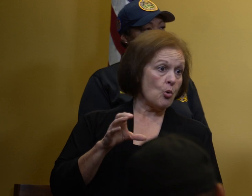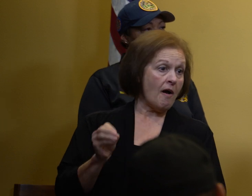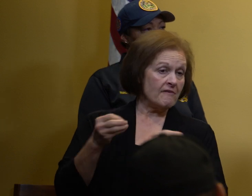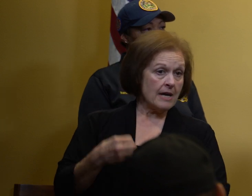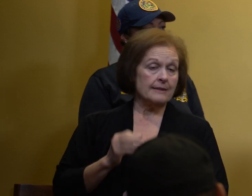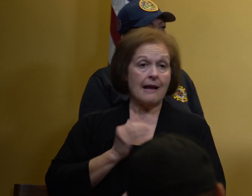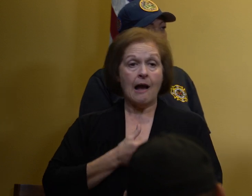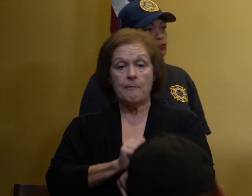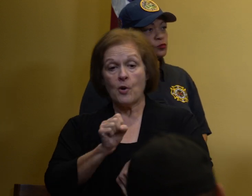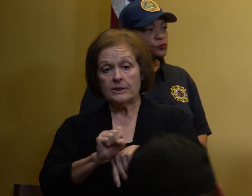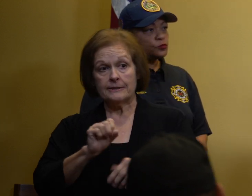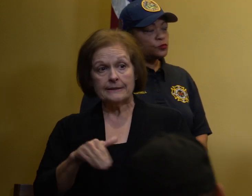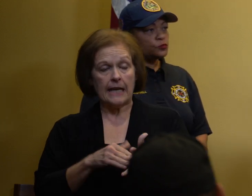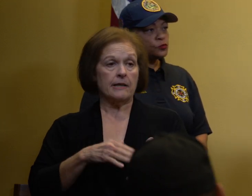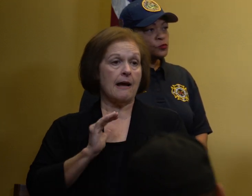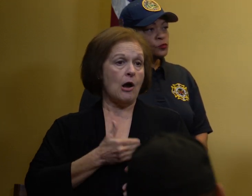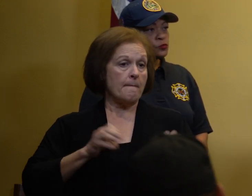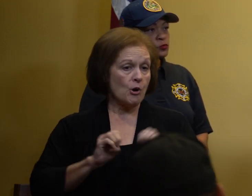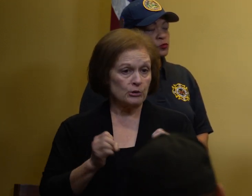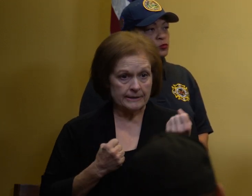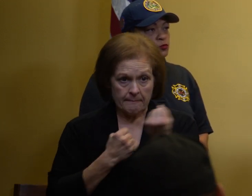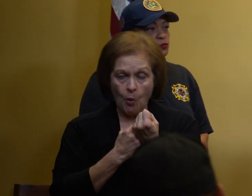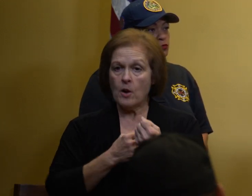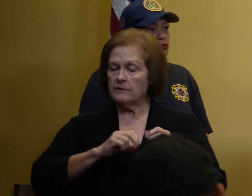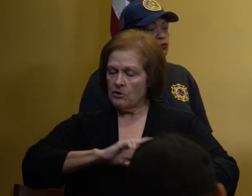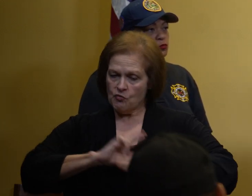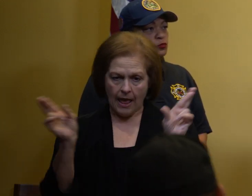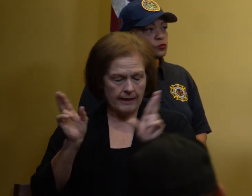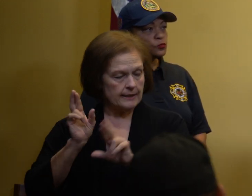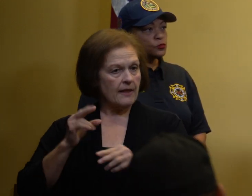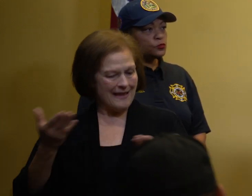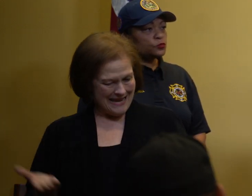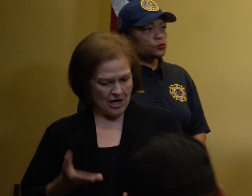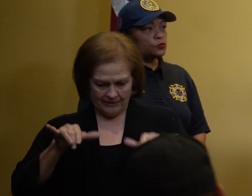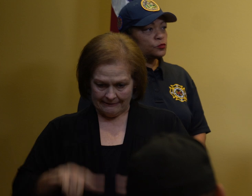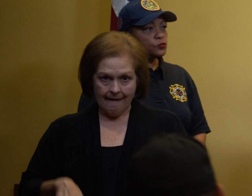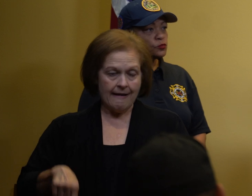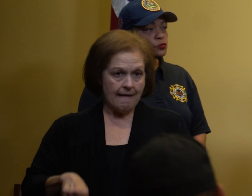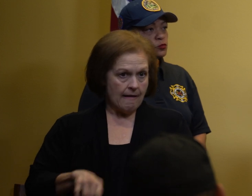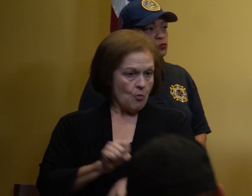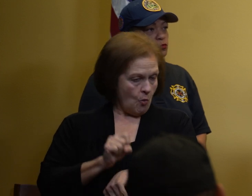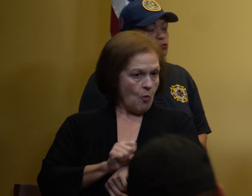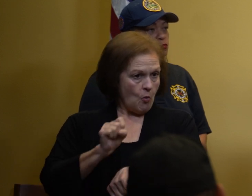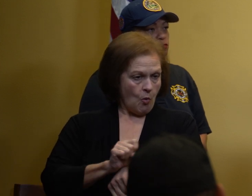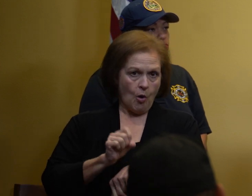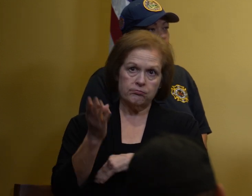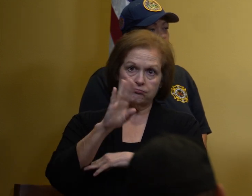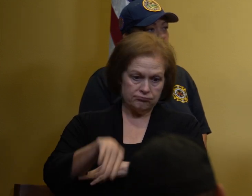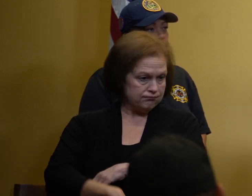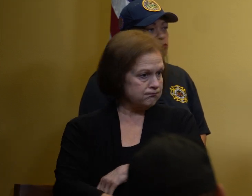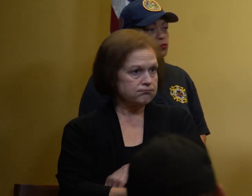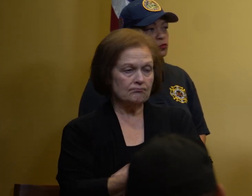Emergency Operations Center, all of our emergency support functions are in their seats. They will be here. They were here last night. They'll be here today, tonight,